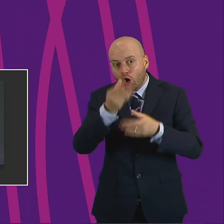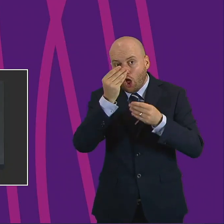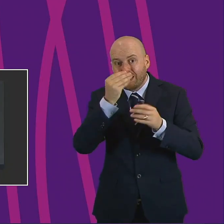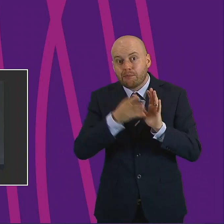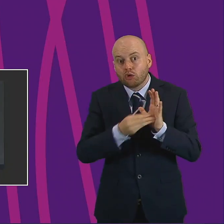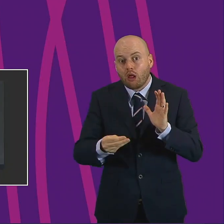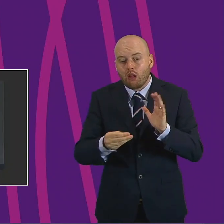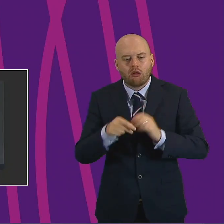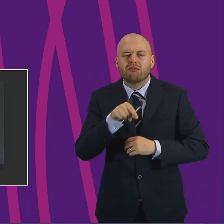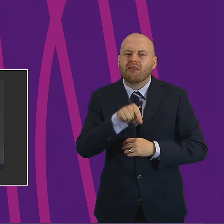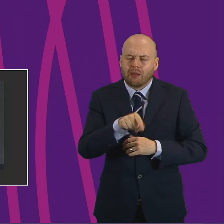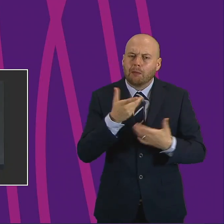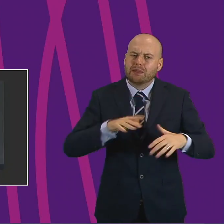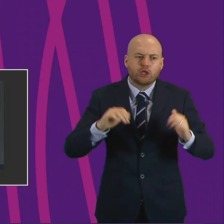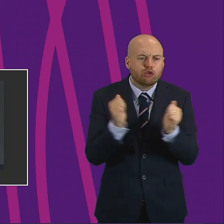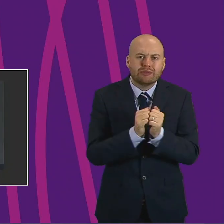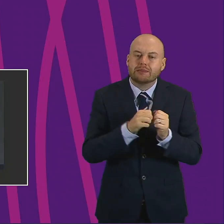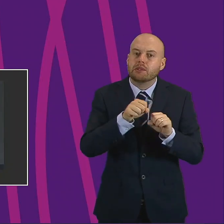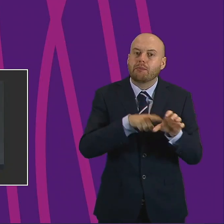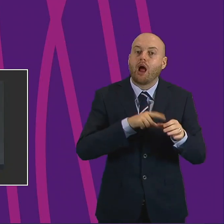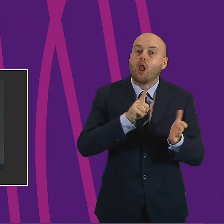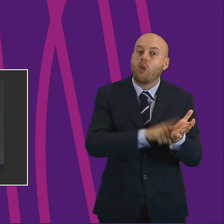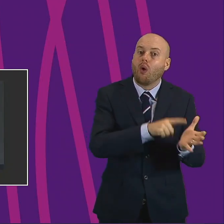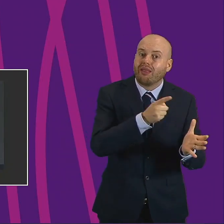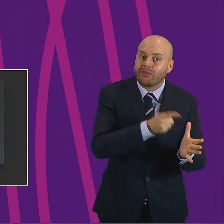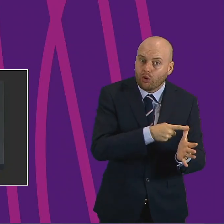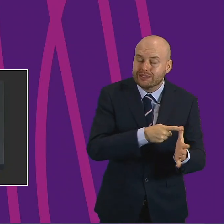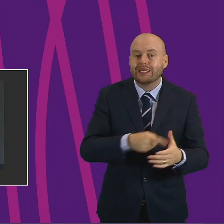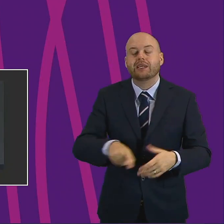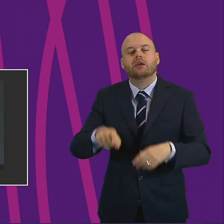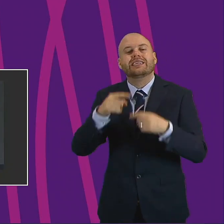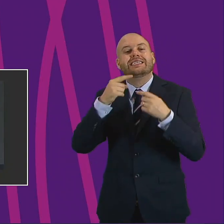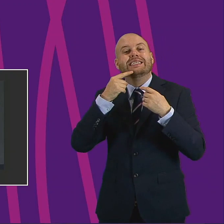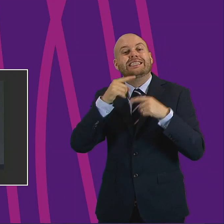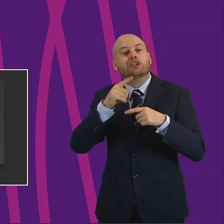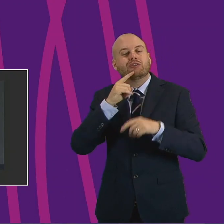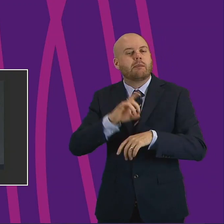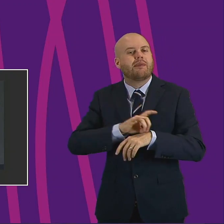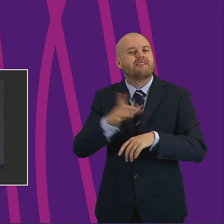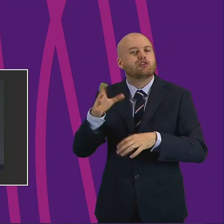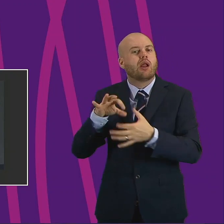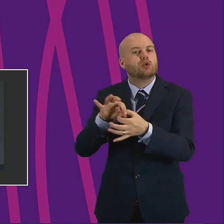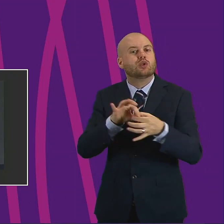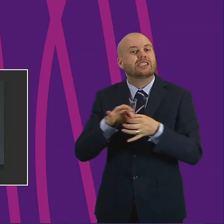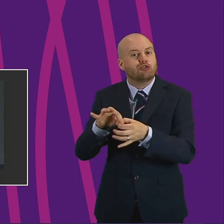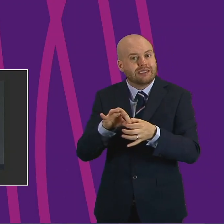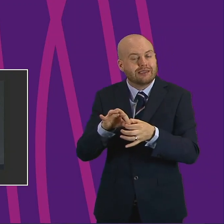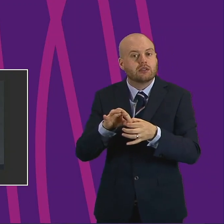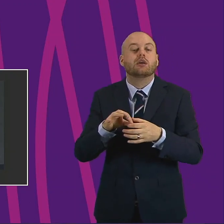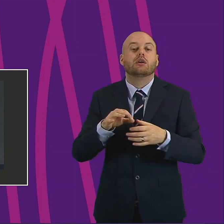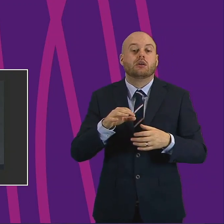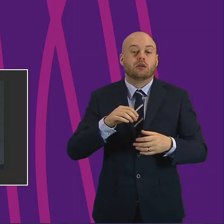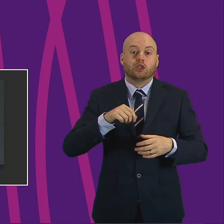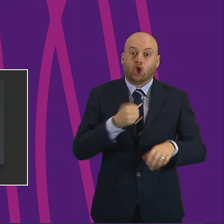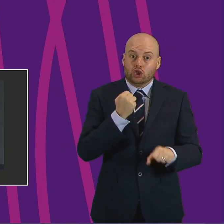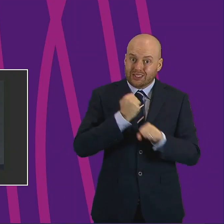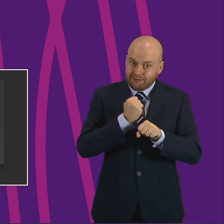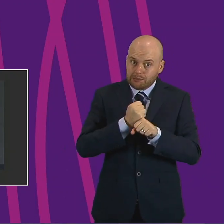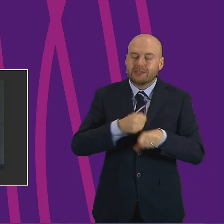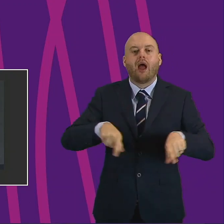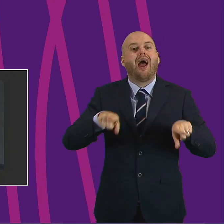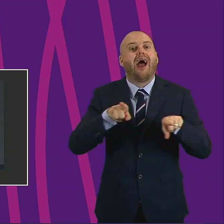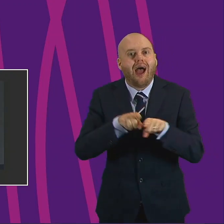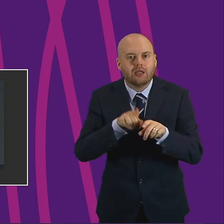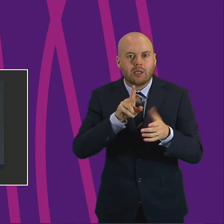Government, local authorities, the teaching professional associations and also parents. So it has been worked on for